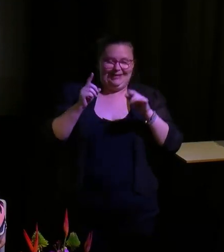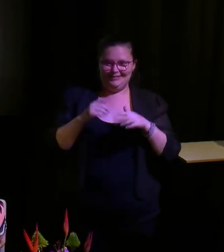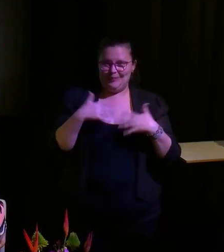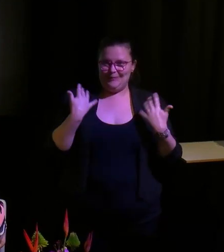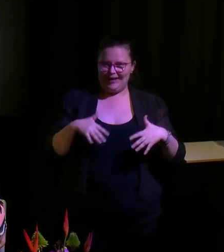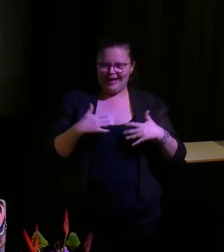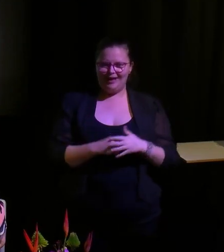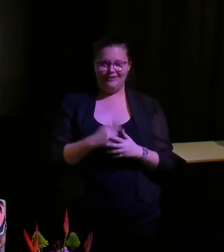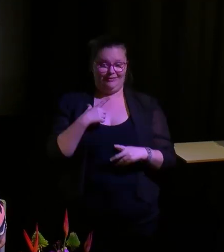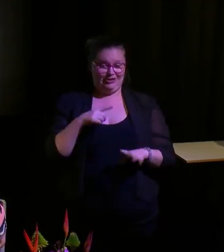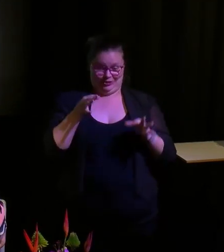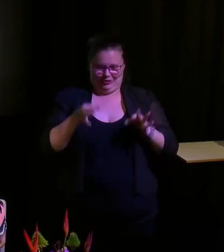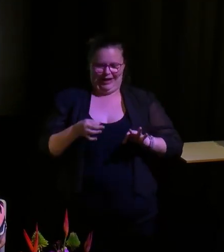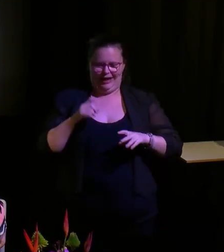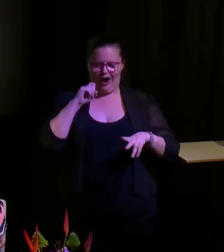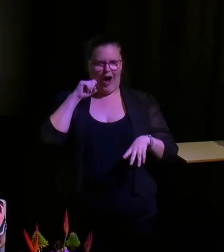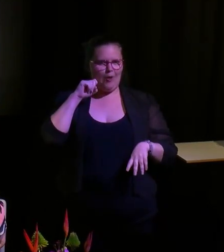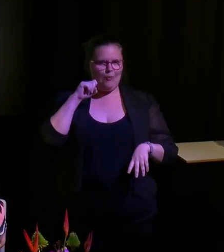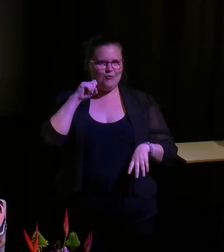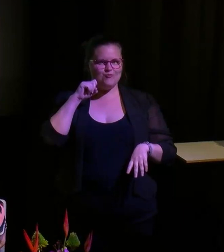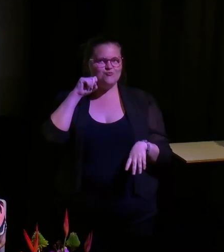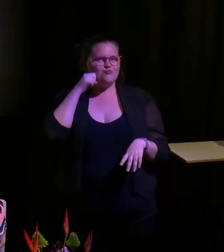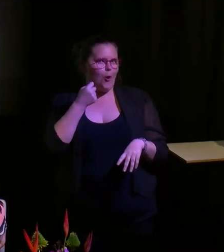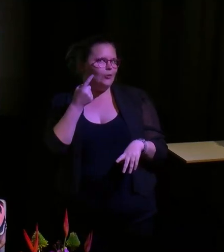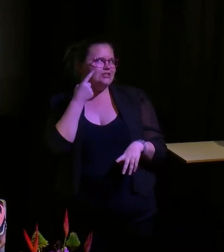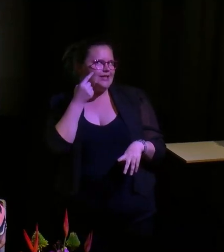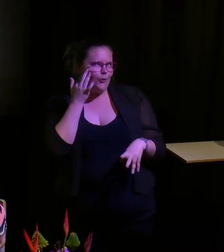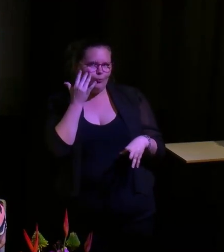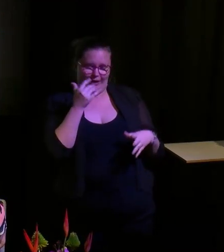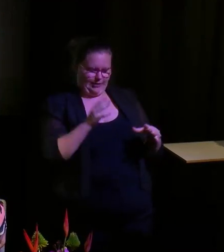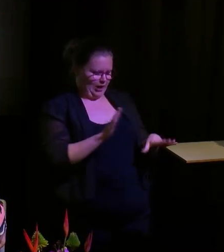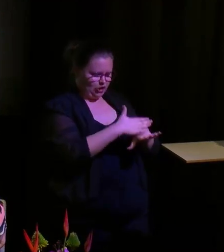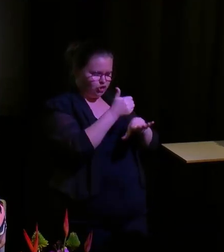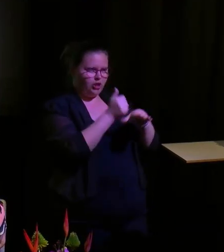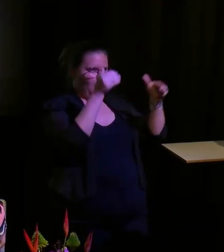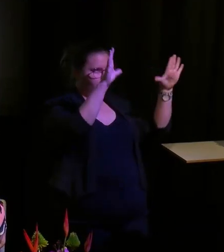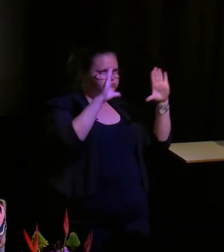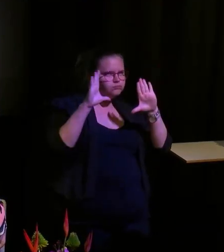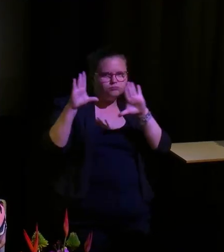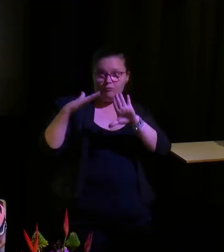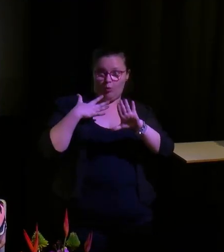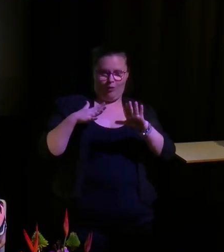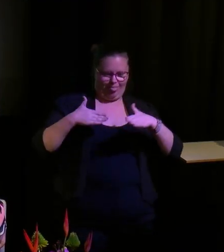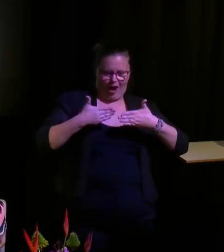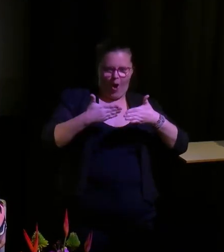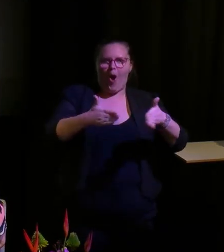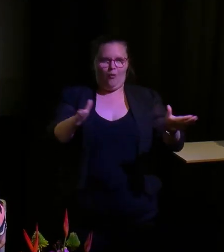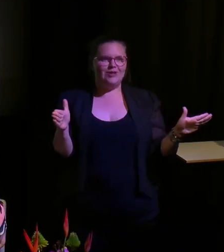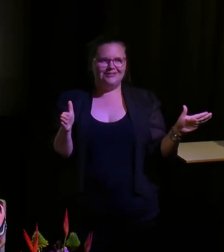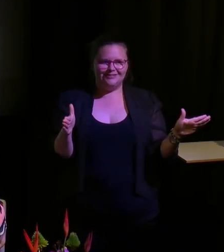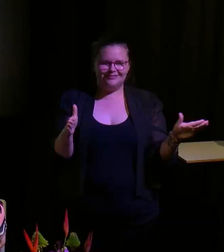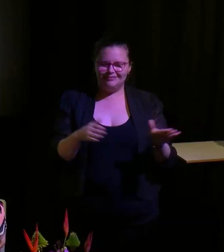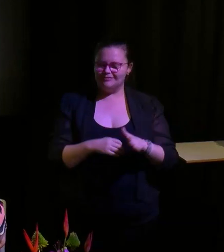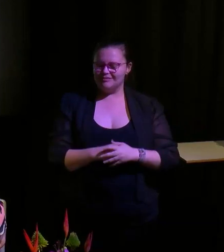made it a point of not going into them installing. I wanted to be there on the opening night because of